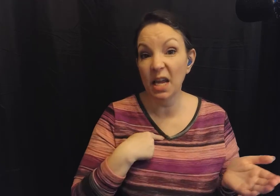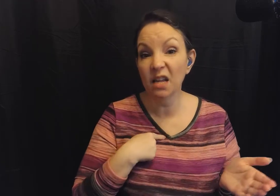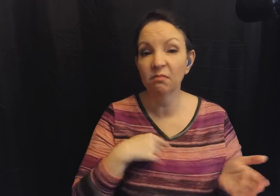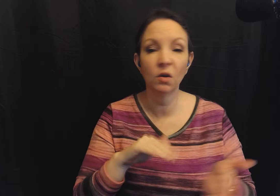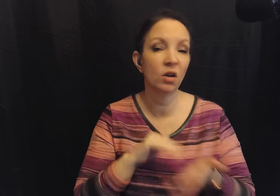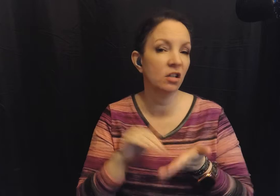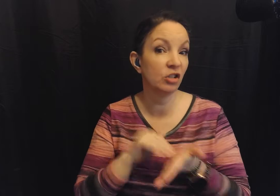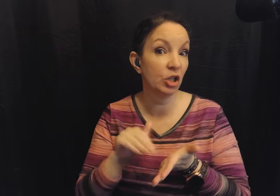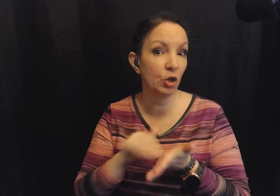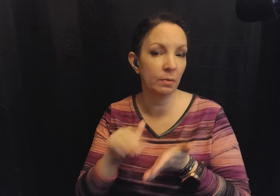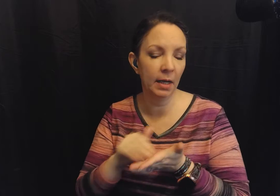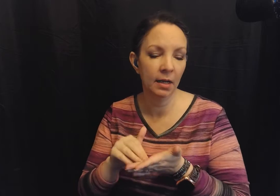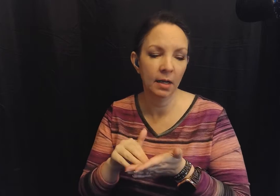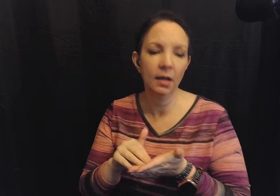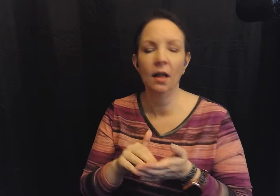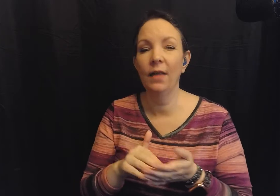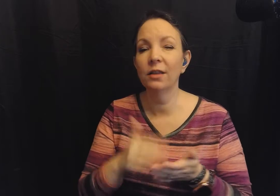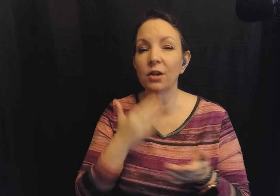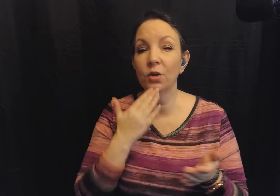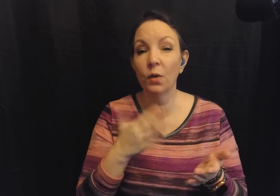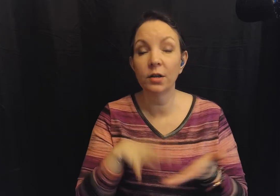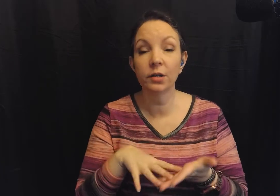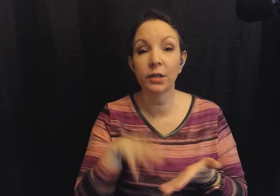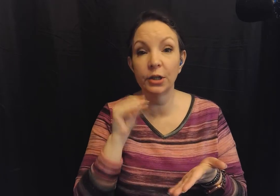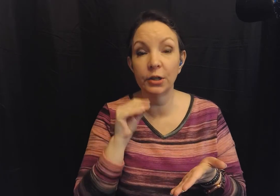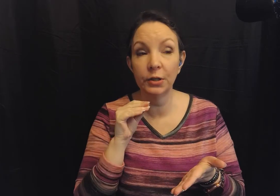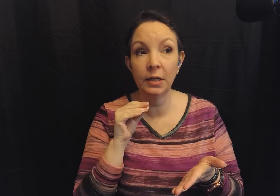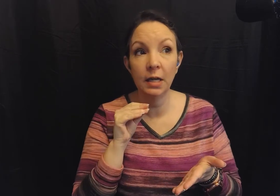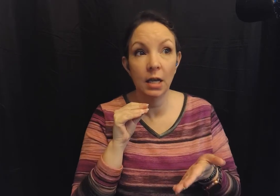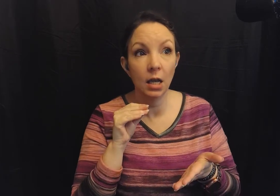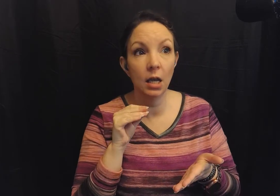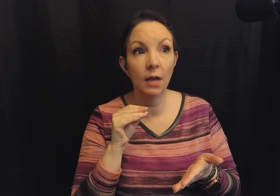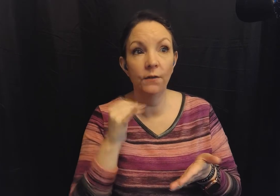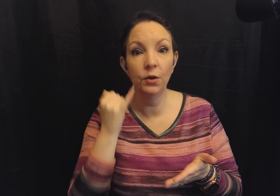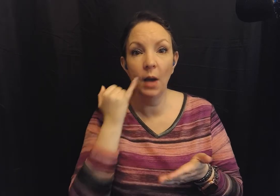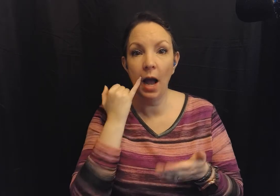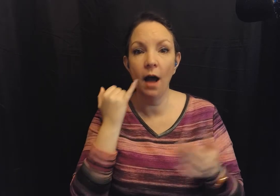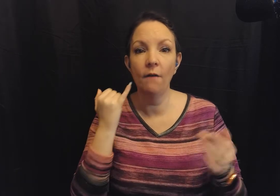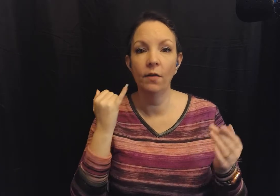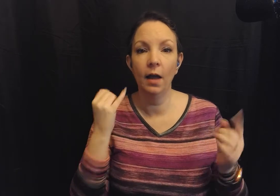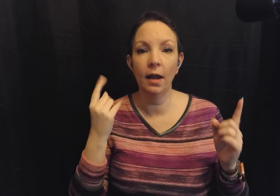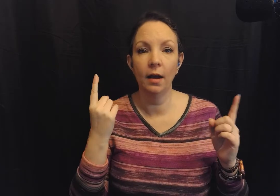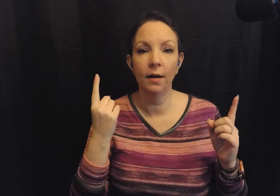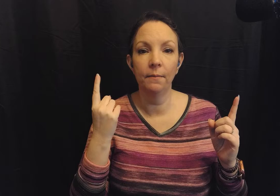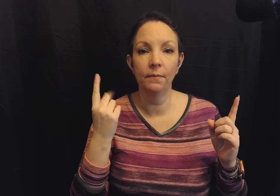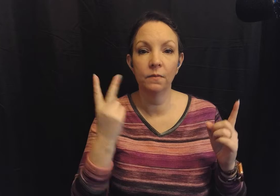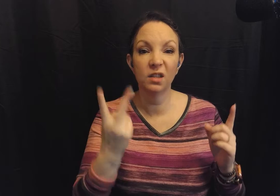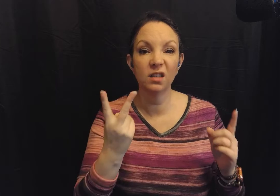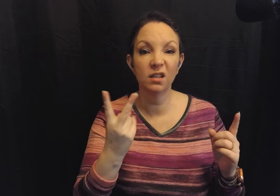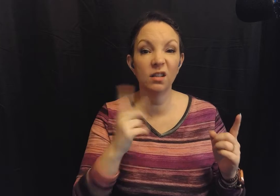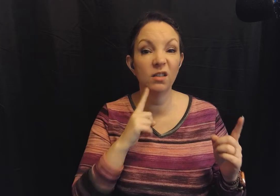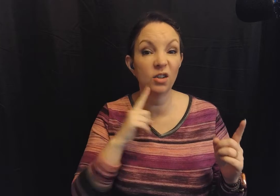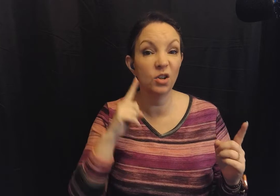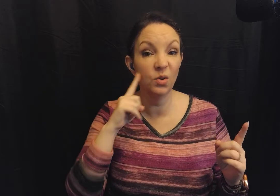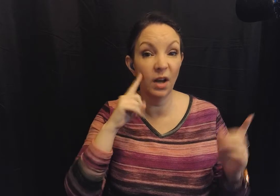or you can go, excuse me. And that's a good one to learn if you have like two deaf